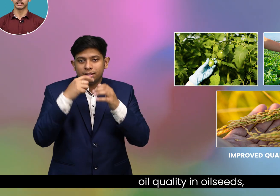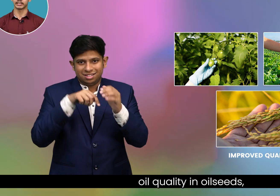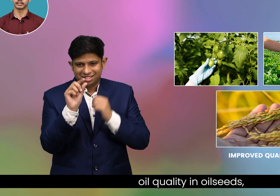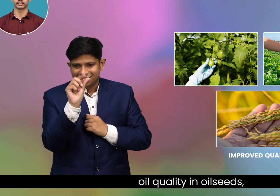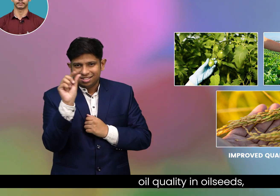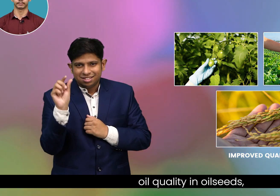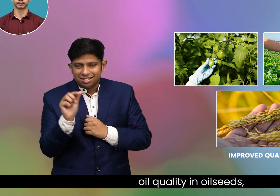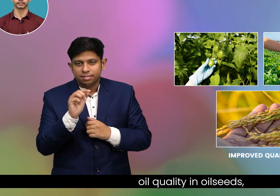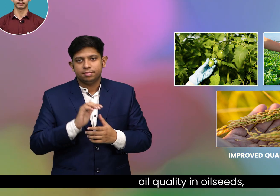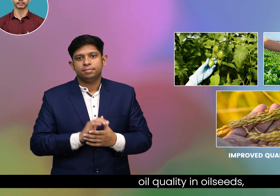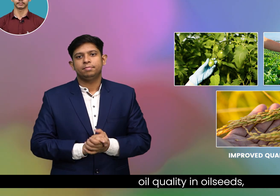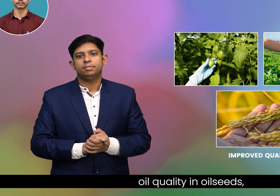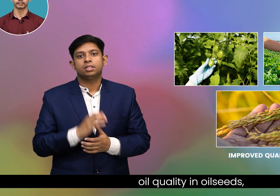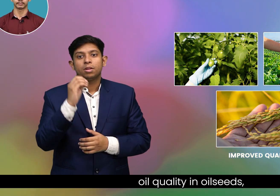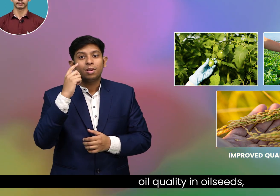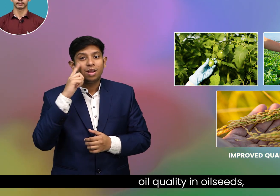in oilseeds,